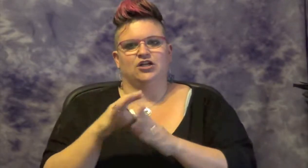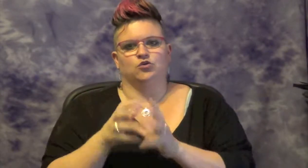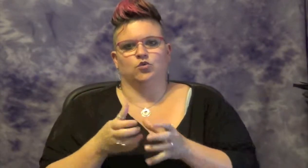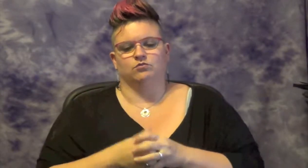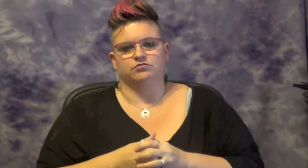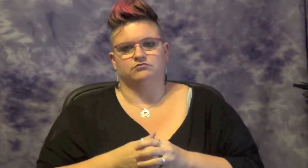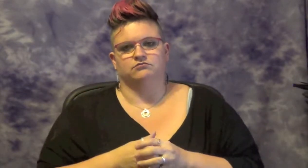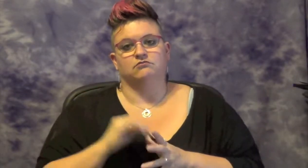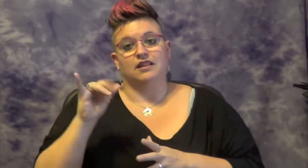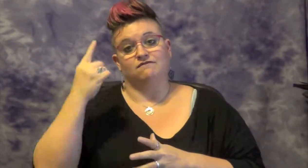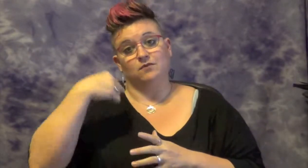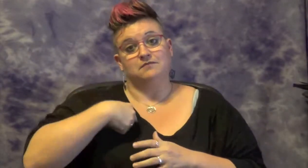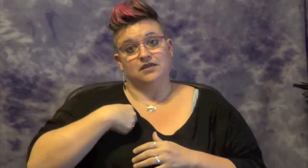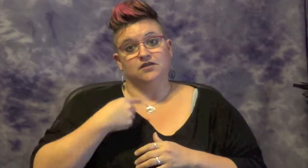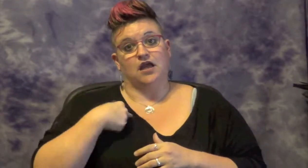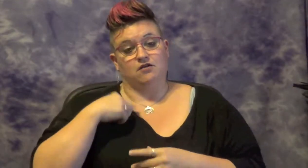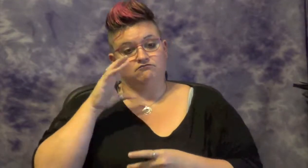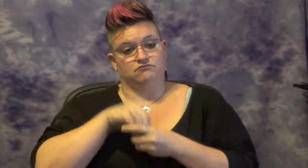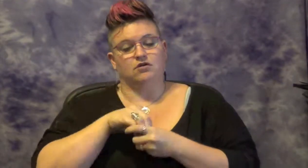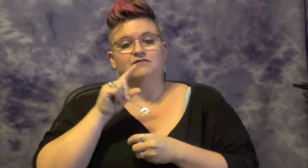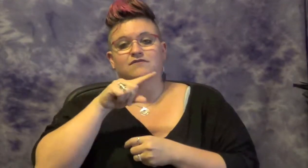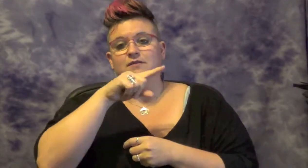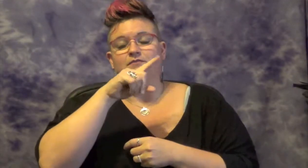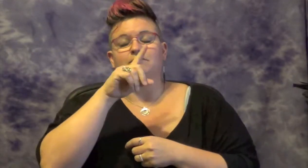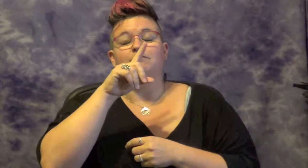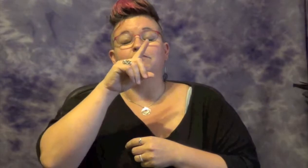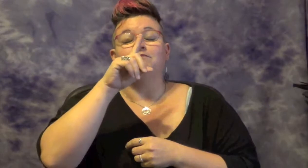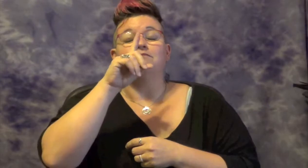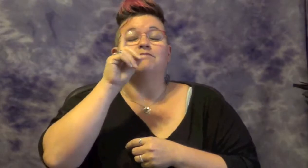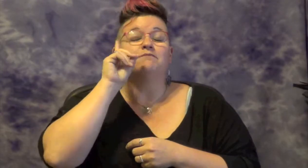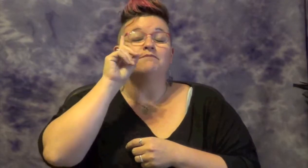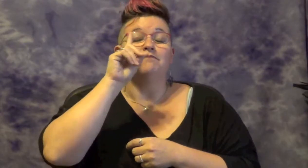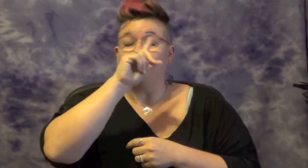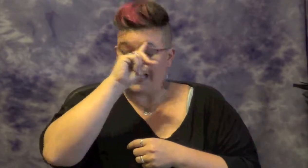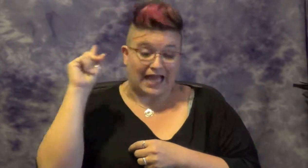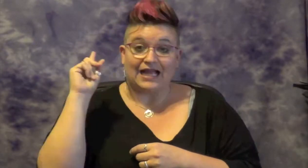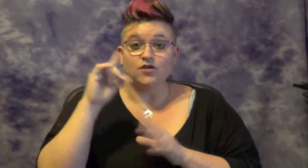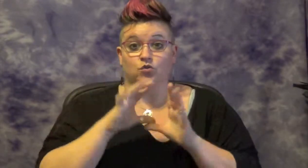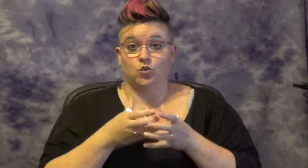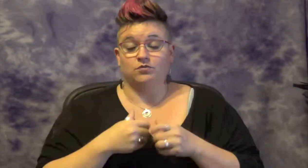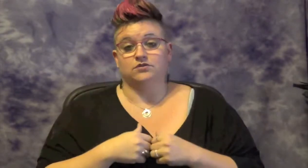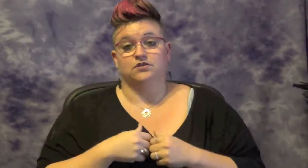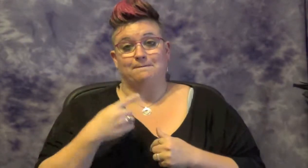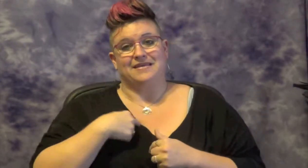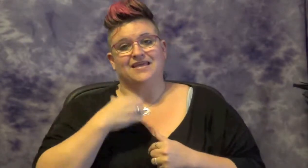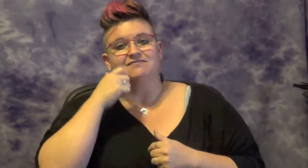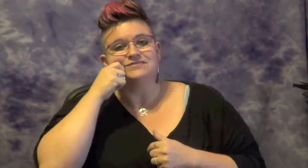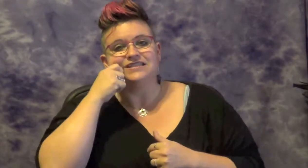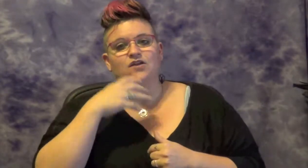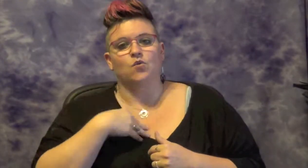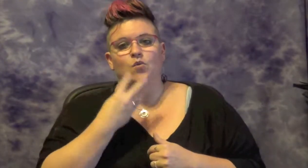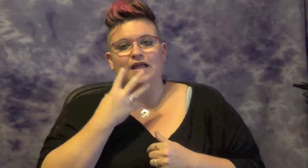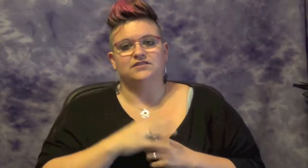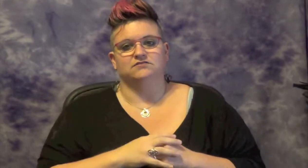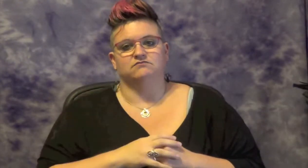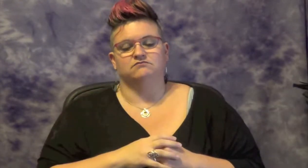their schemas are going to be very similar. Just like for myself, I was in a part of the black